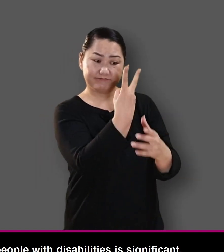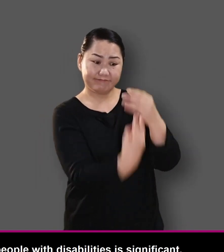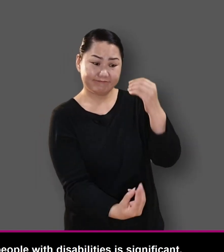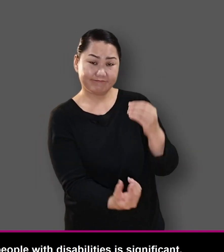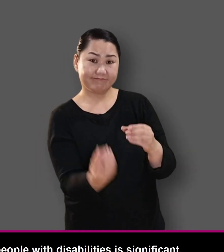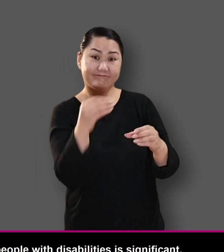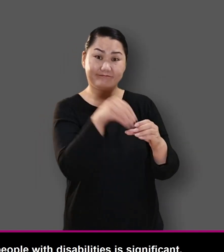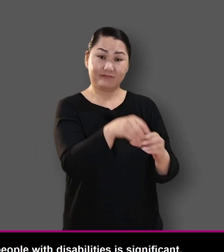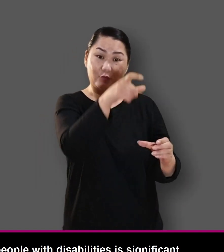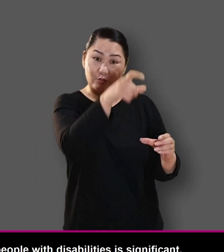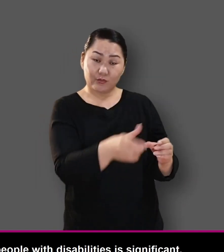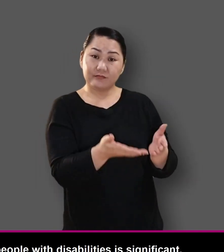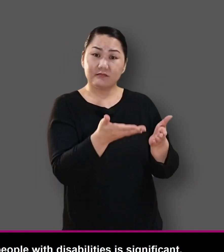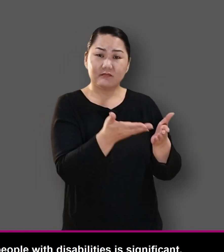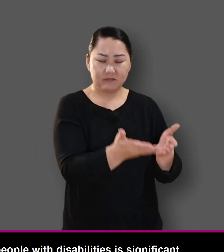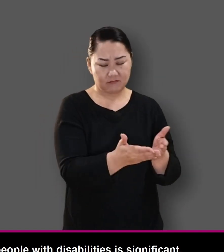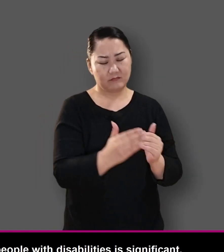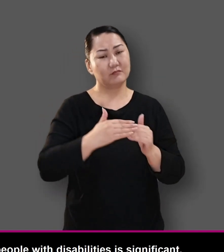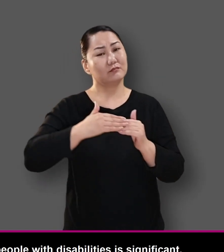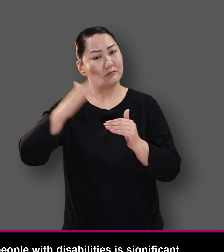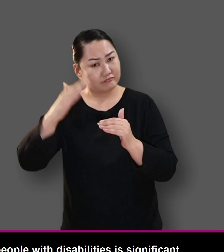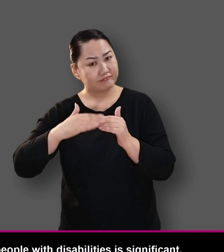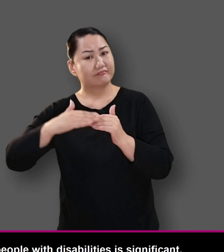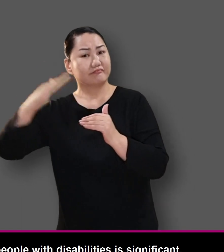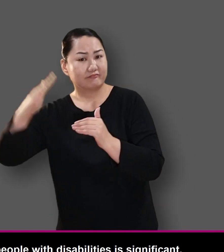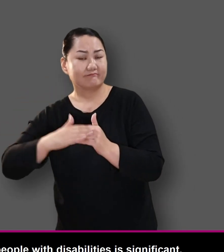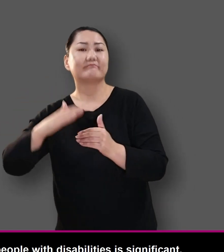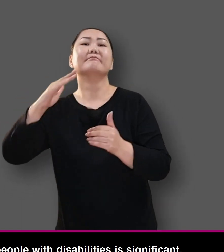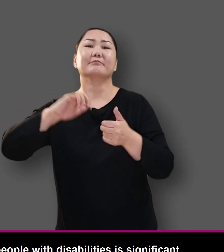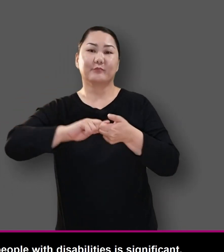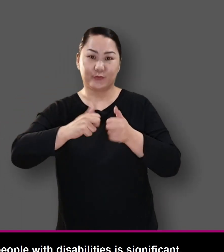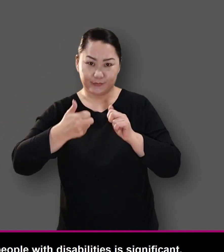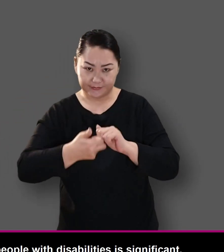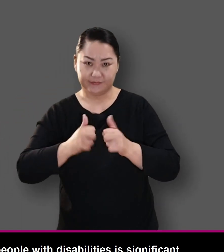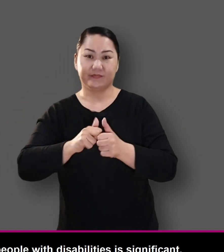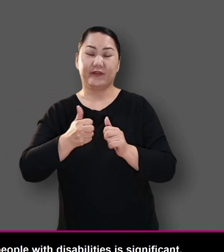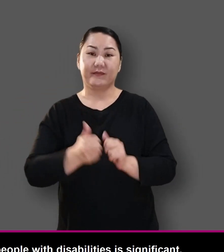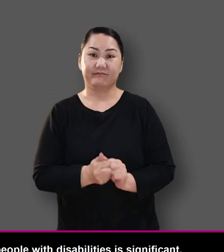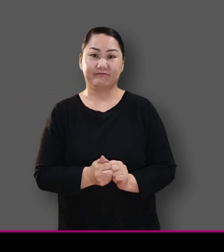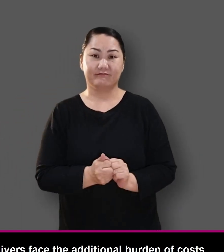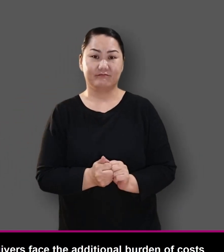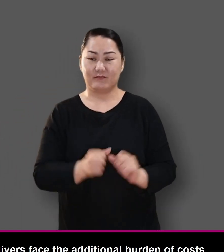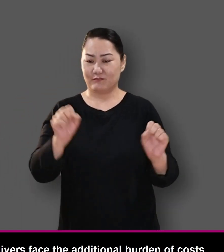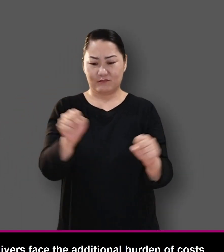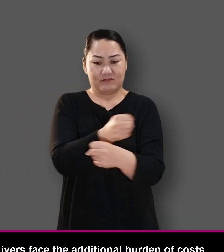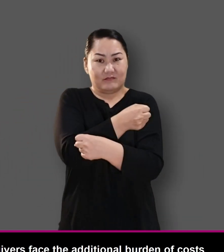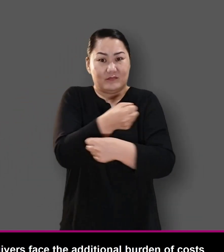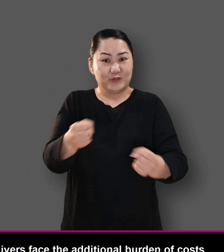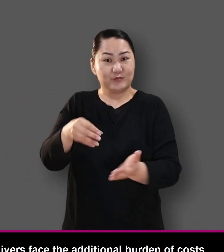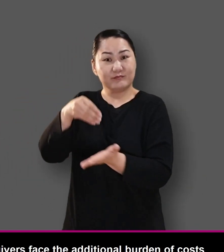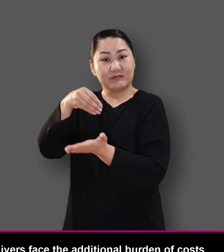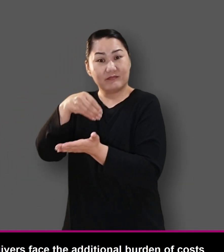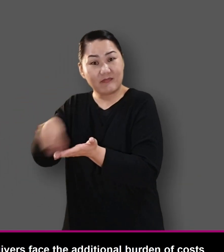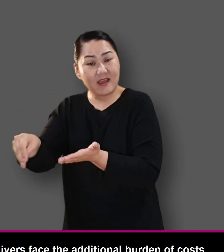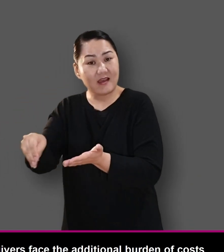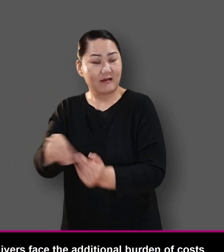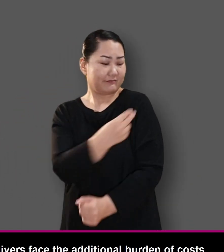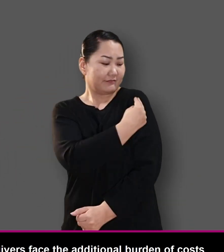the cycle of poverty faced by people with disabilities is significant. Persons with disabilities and